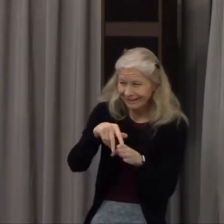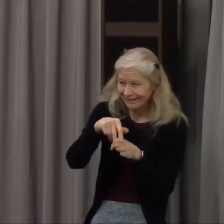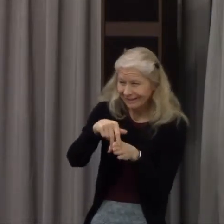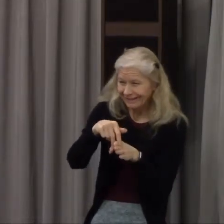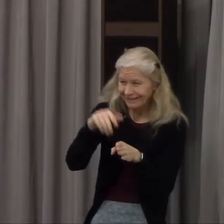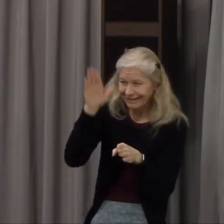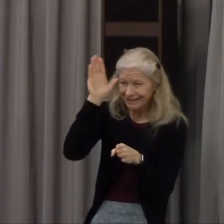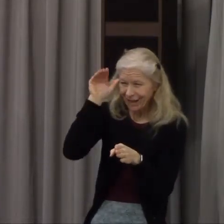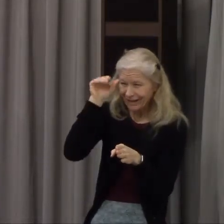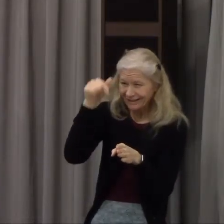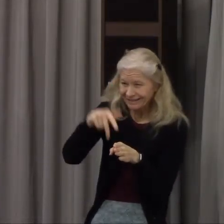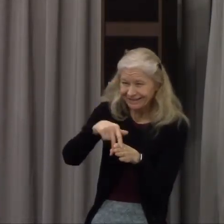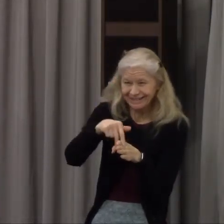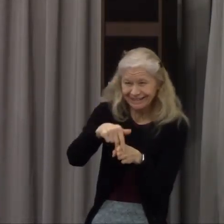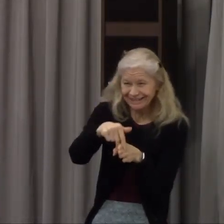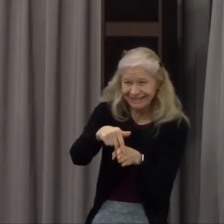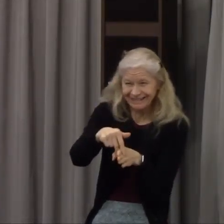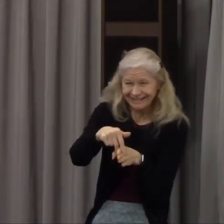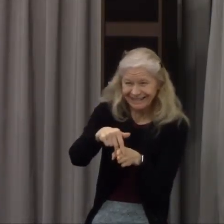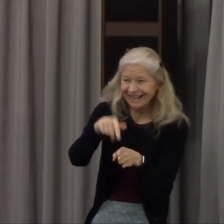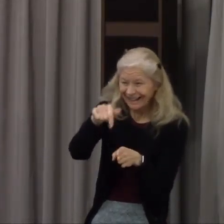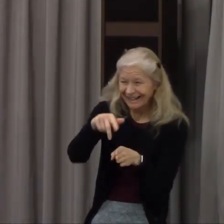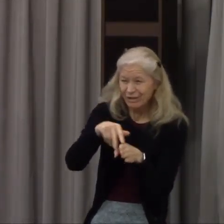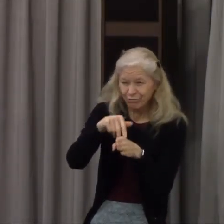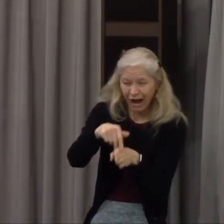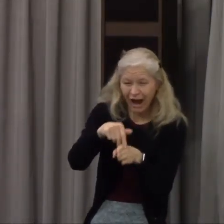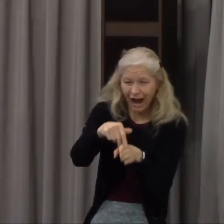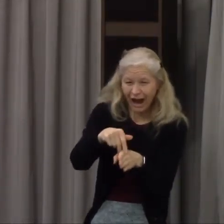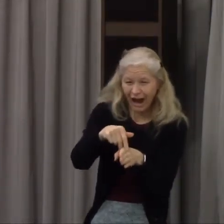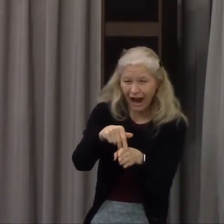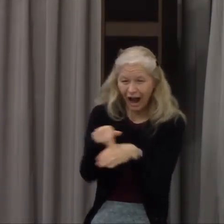unless they came for you. And God basically